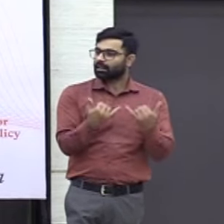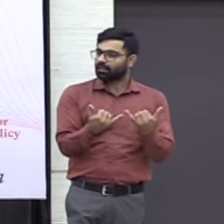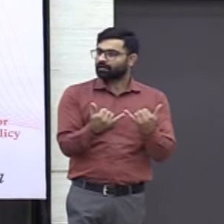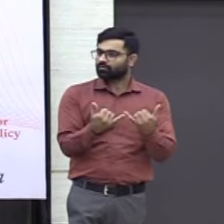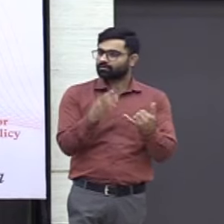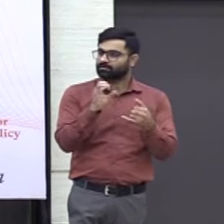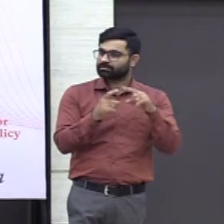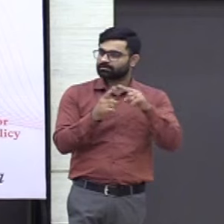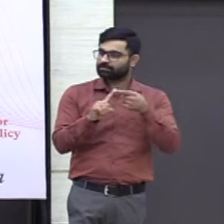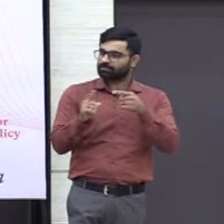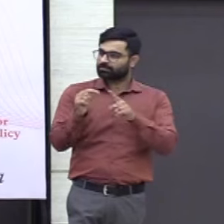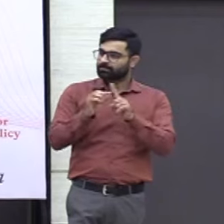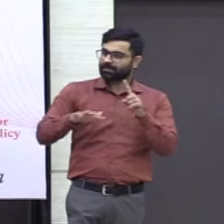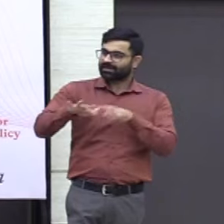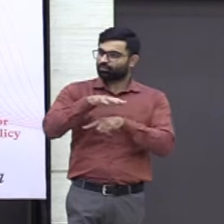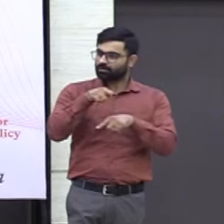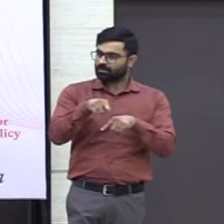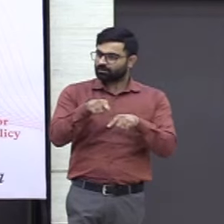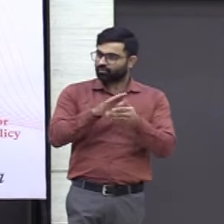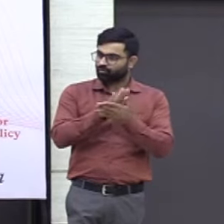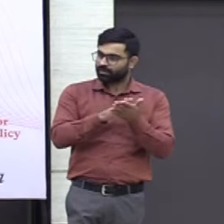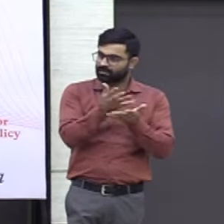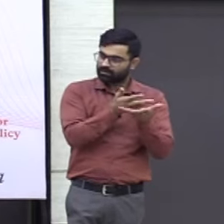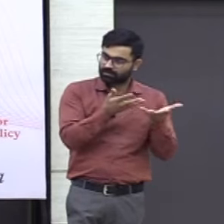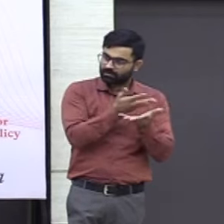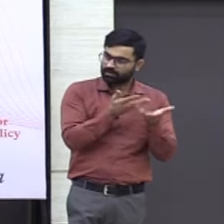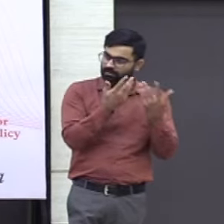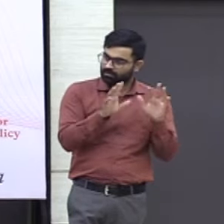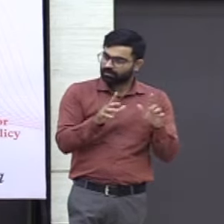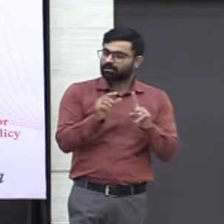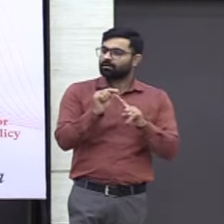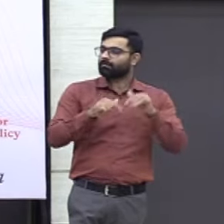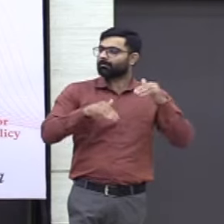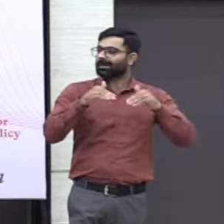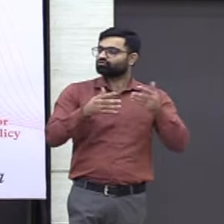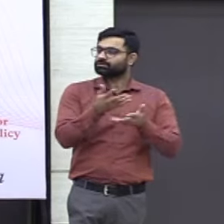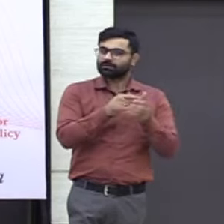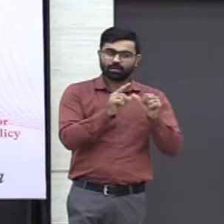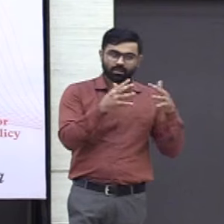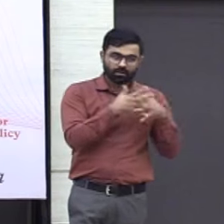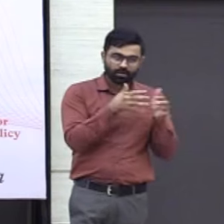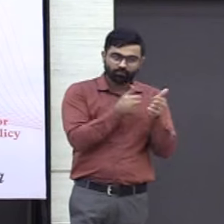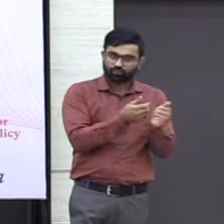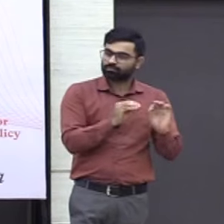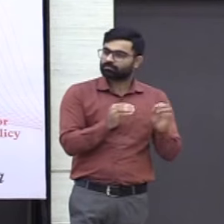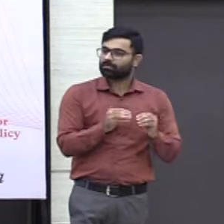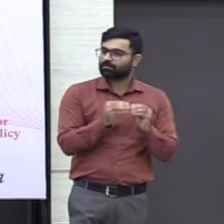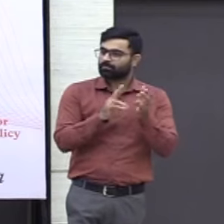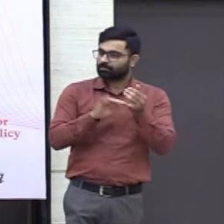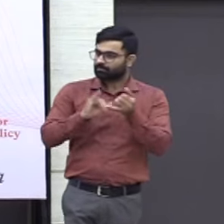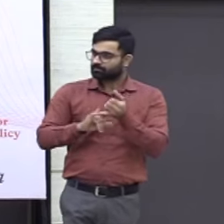we see that parliament is not having an intense discussion on any legislation, sir. In BNS,